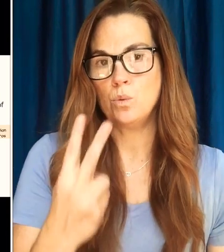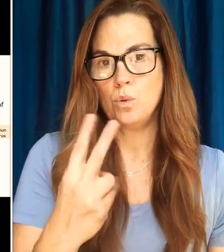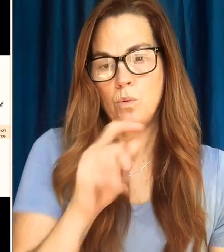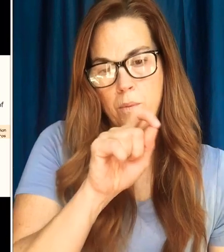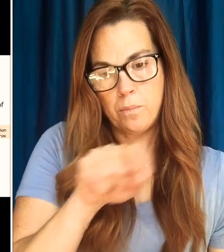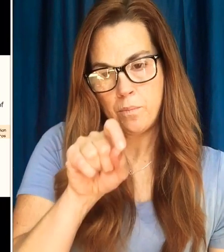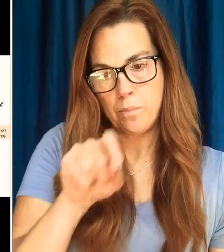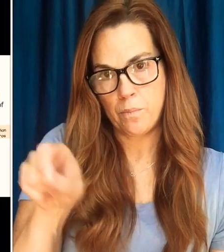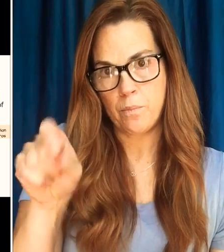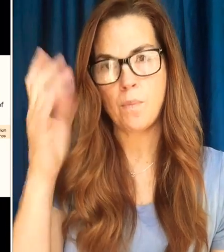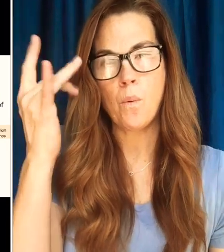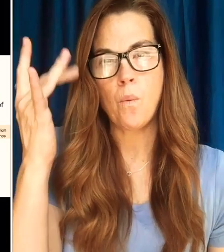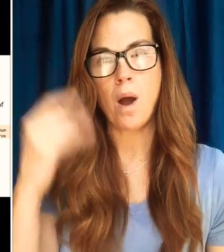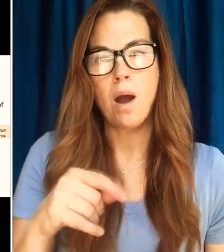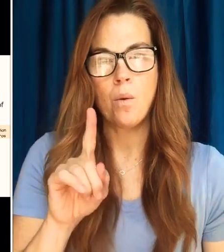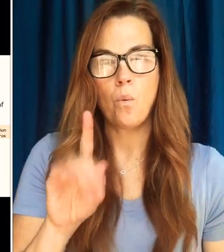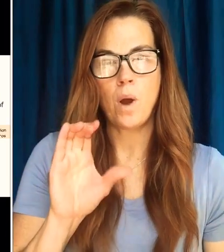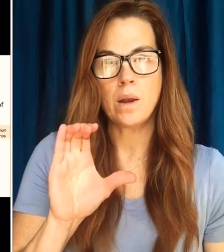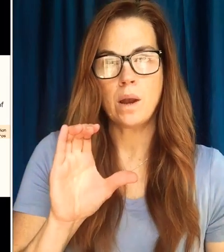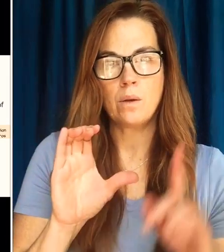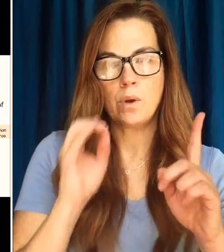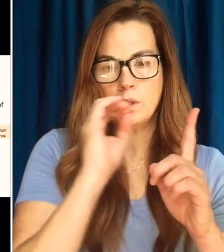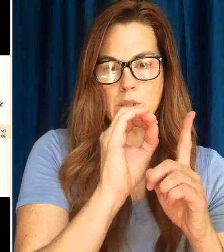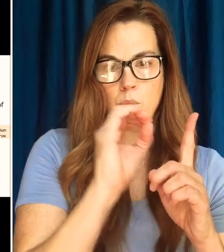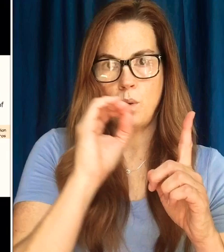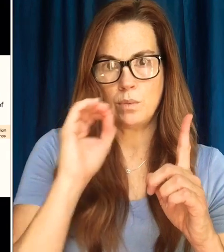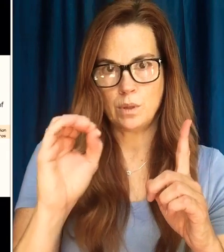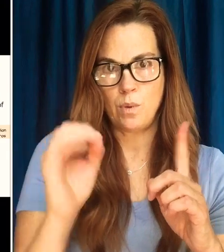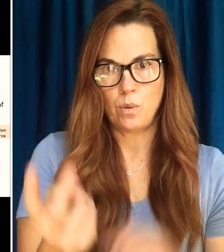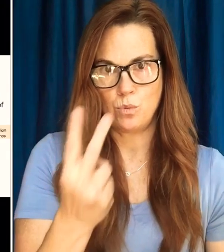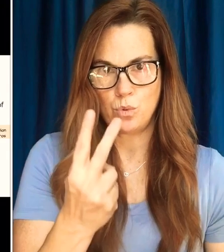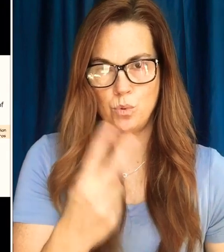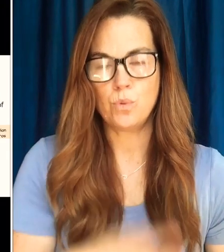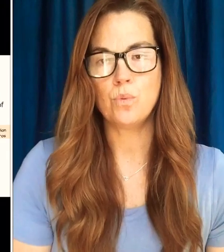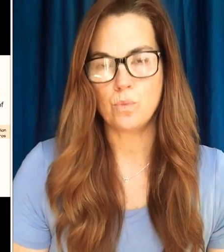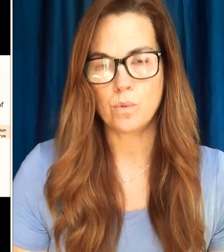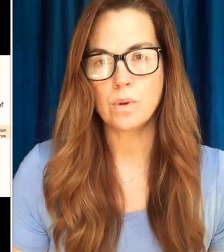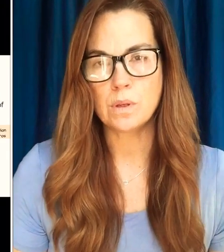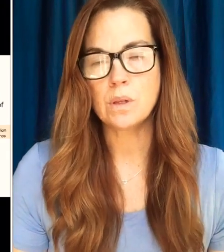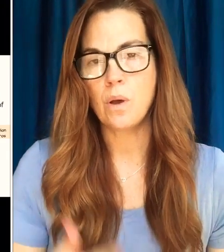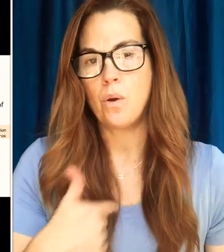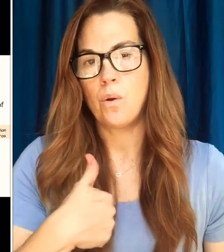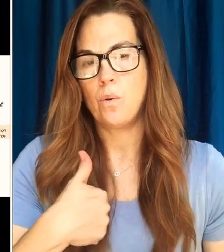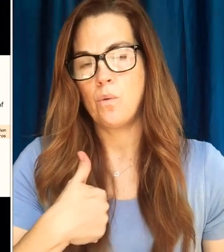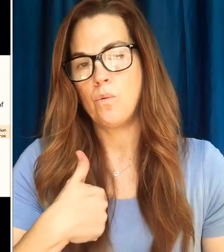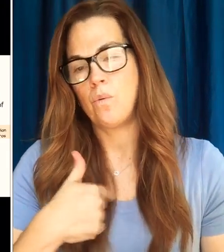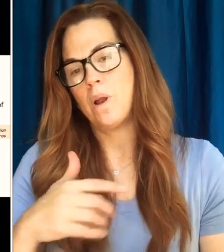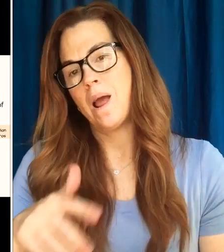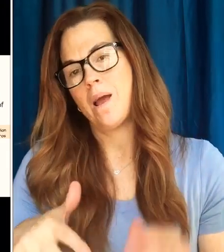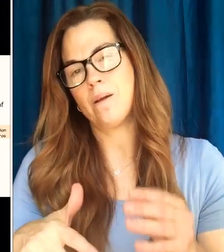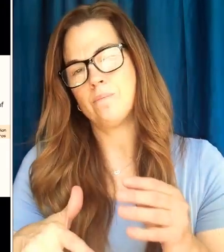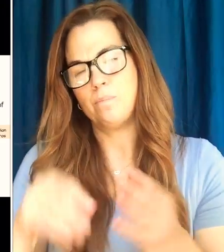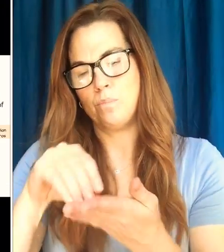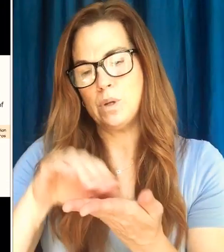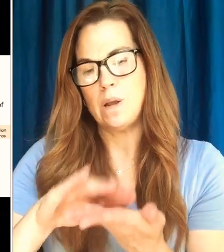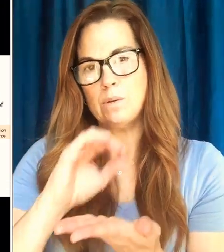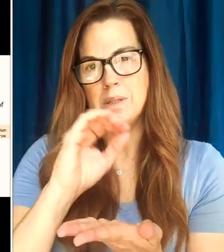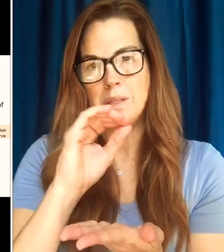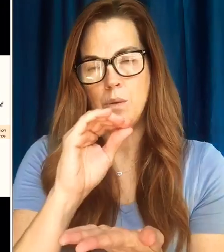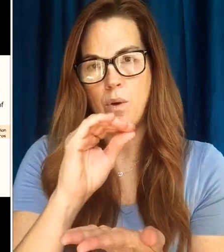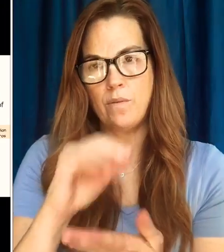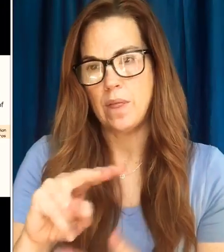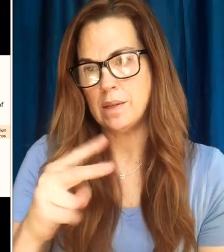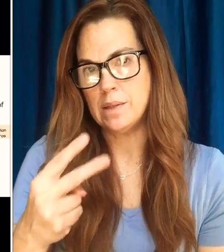in 100. And I had to add a 0 as a filler for that second place. This gave me a product